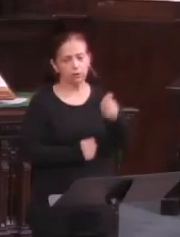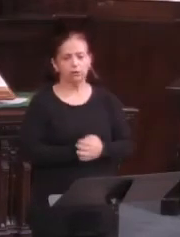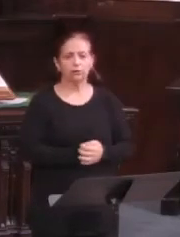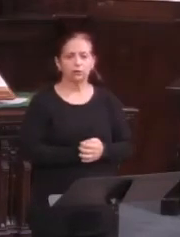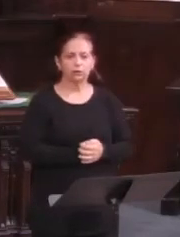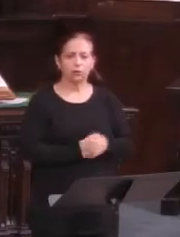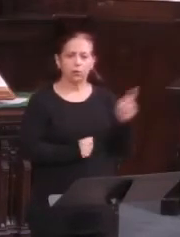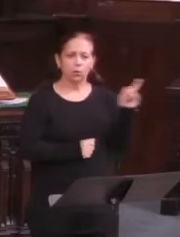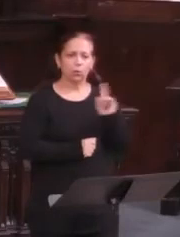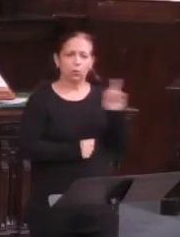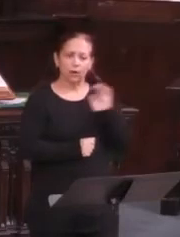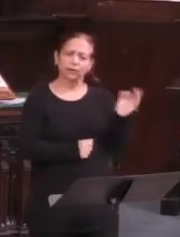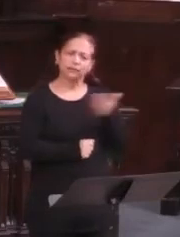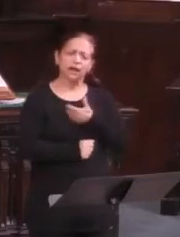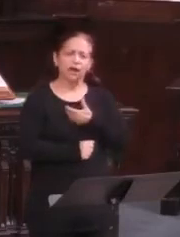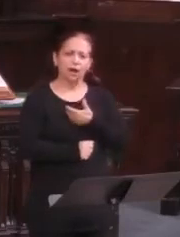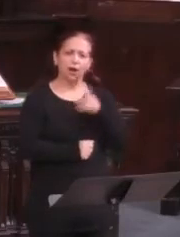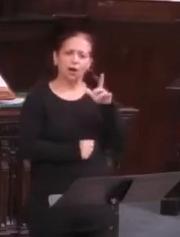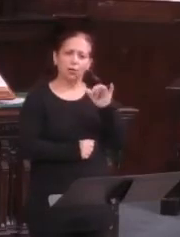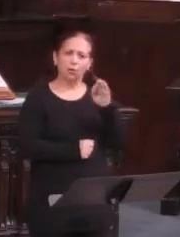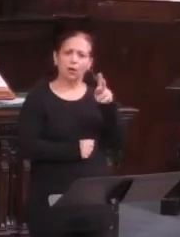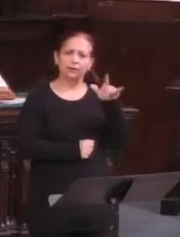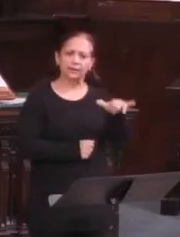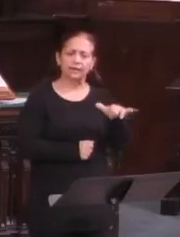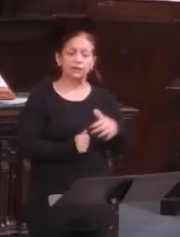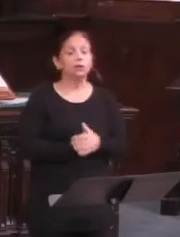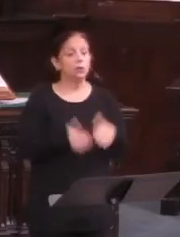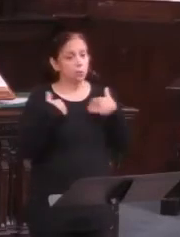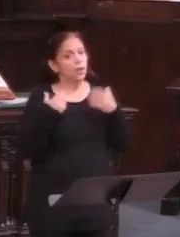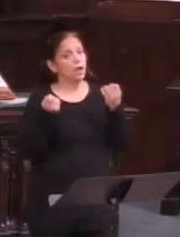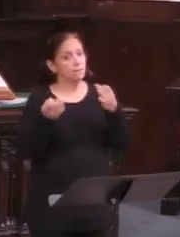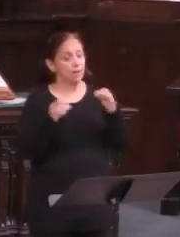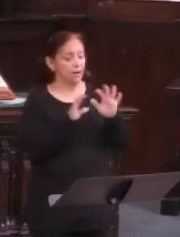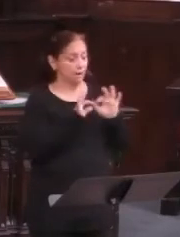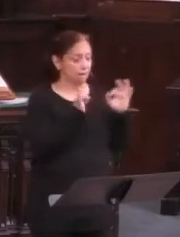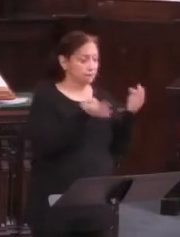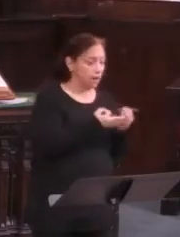our loyalties lie? We have many of them: our